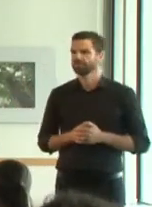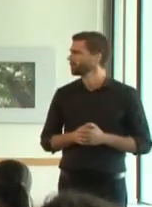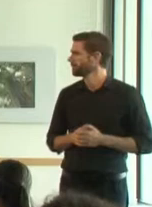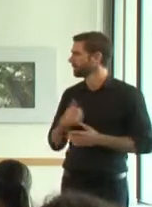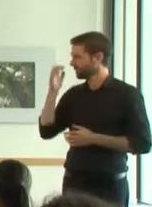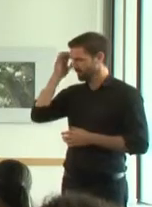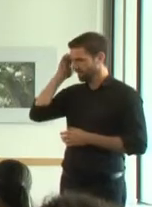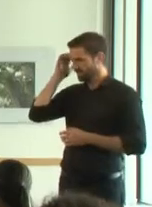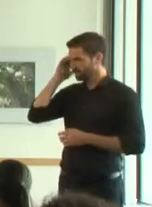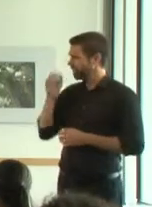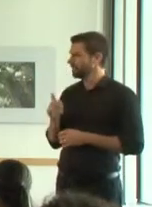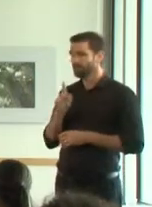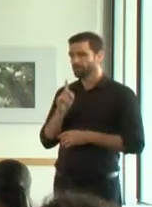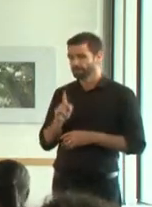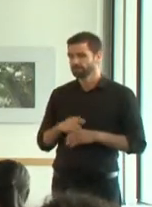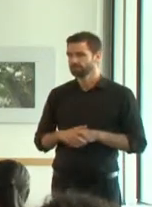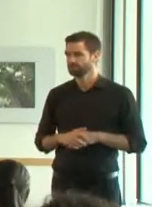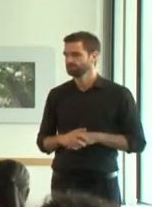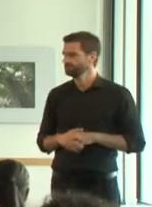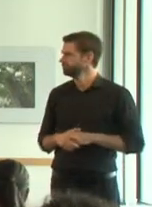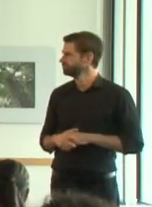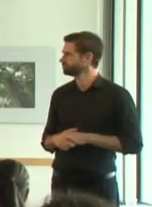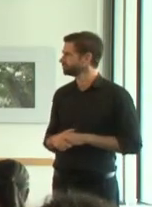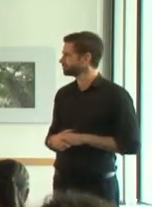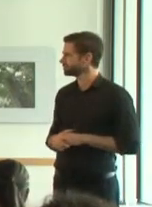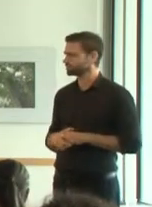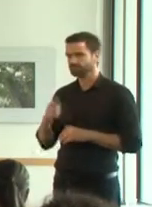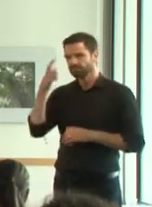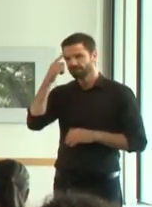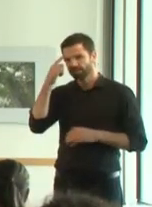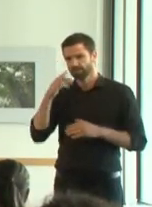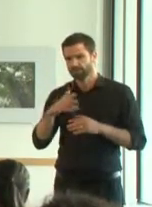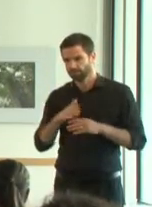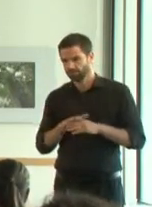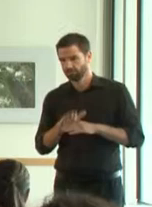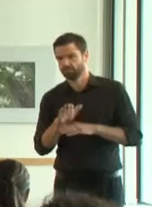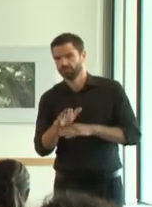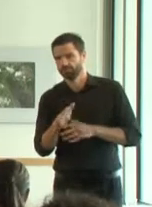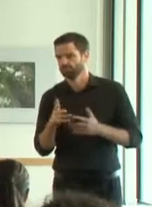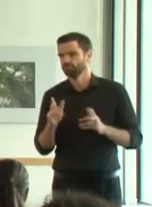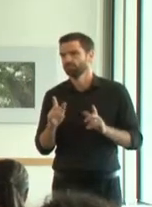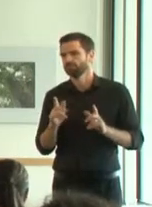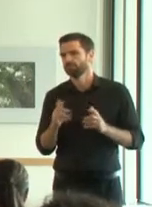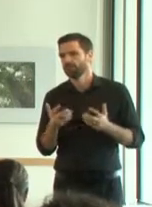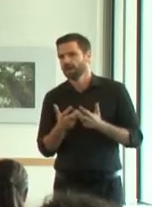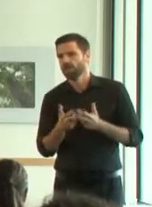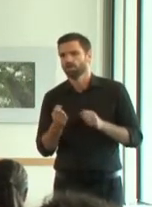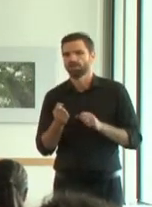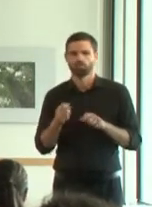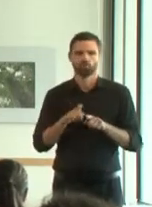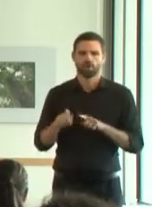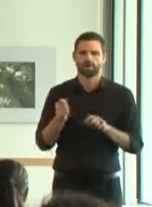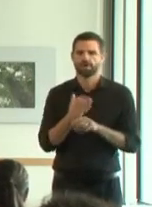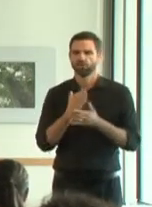take things further, we are still actually thinking about how we go further again and use the web to really liberate this approach and really hammer home